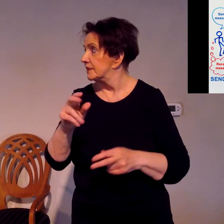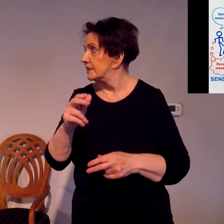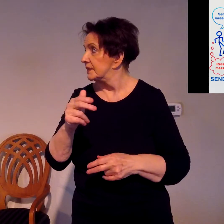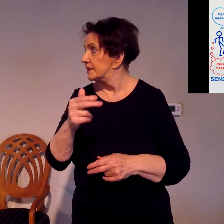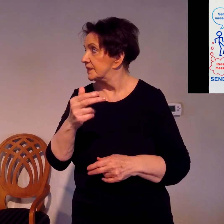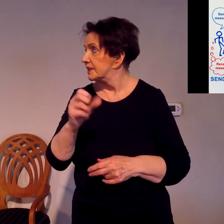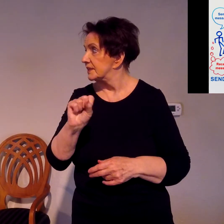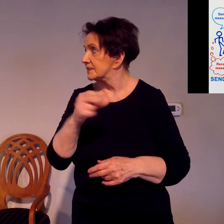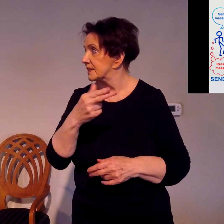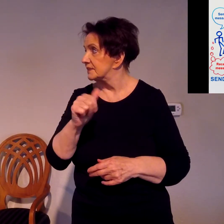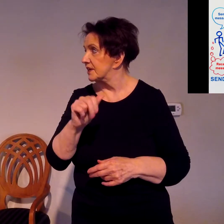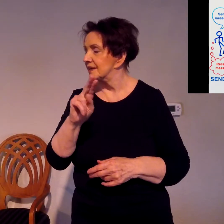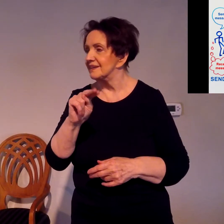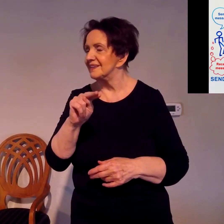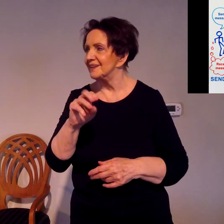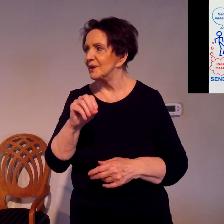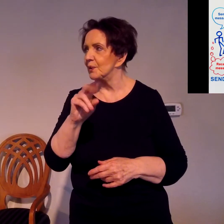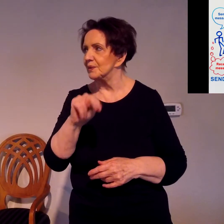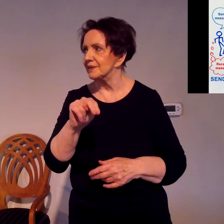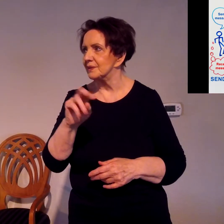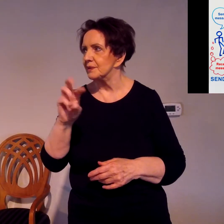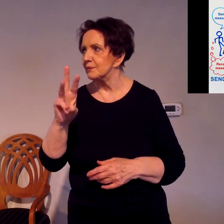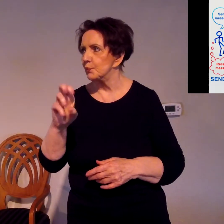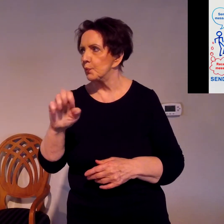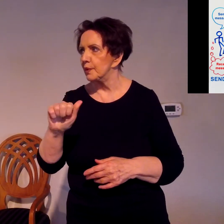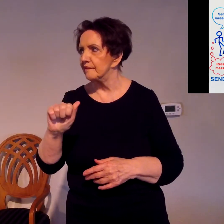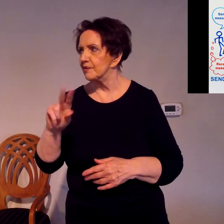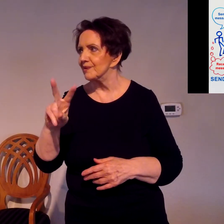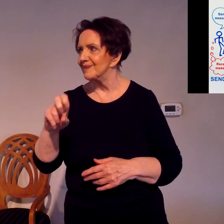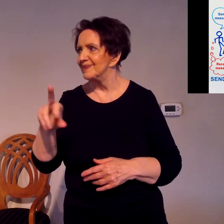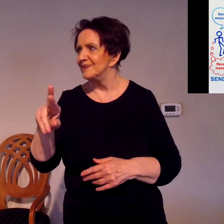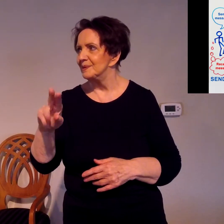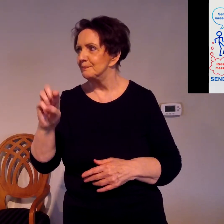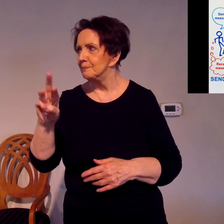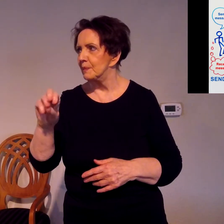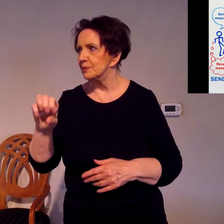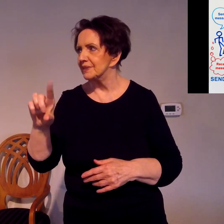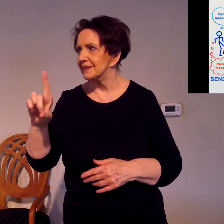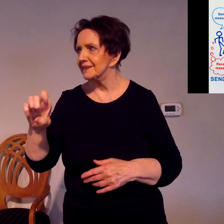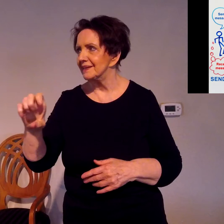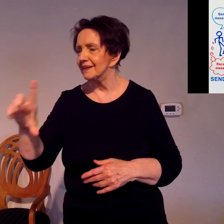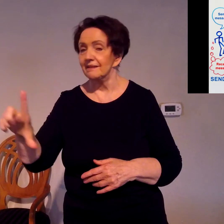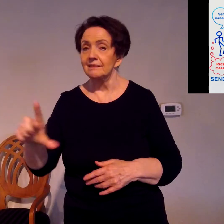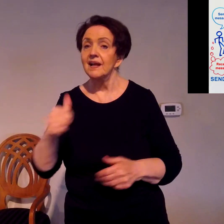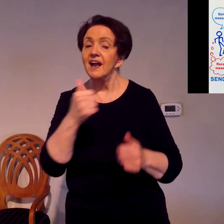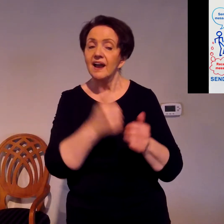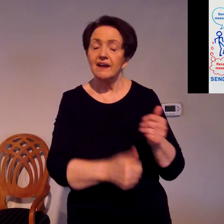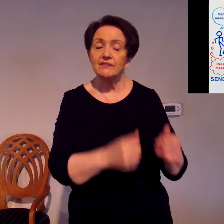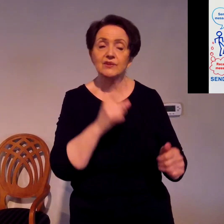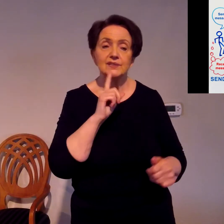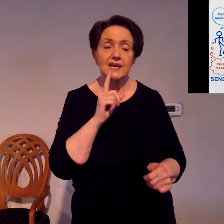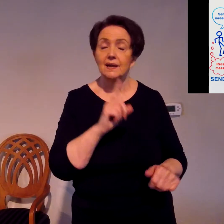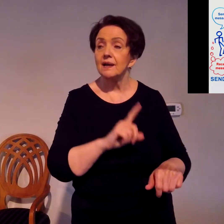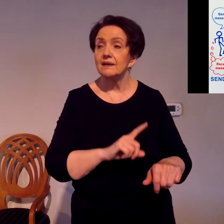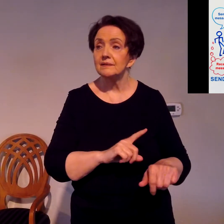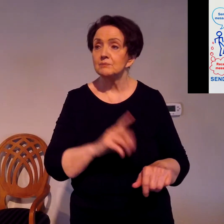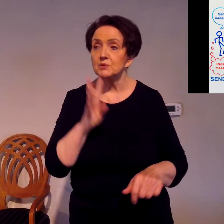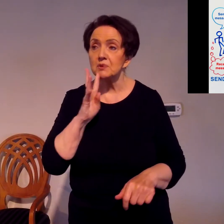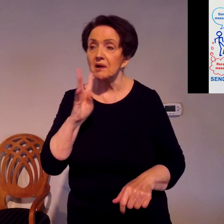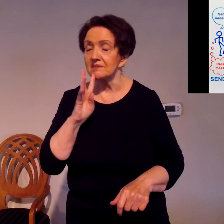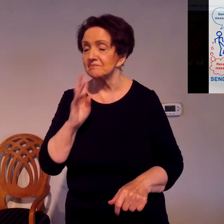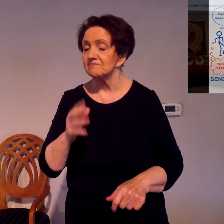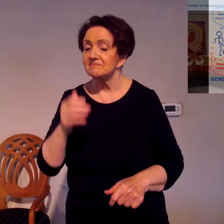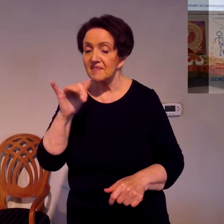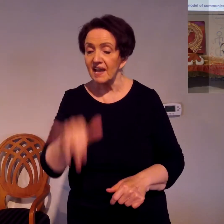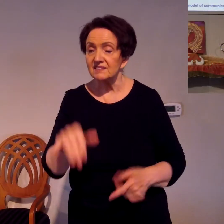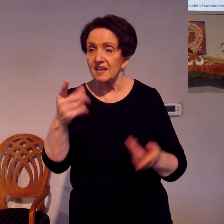This is what's happening every single time you open your mouth. And every time you're trying to communicate with somebody, this is what's going on.